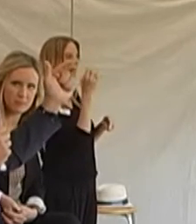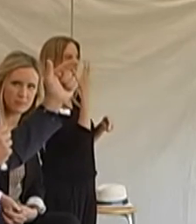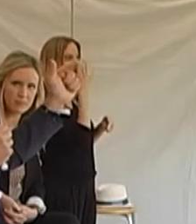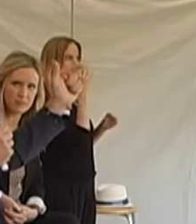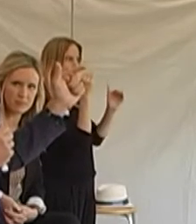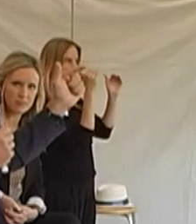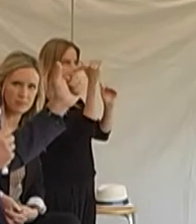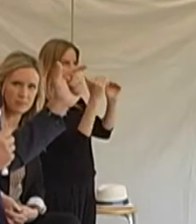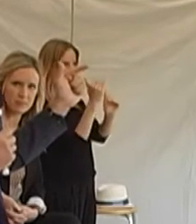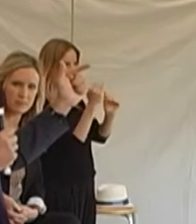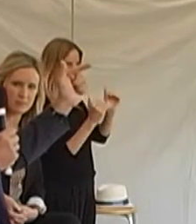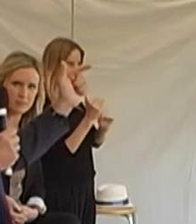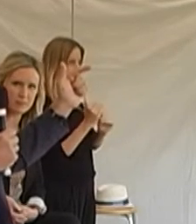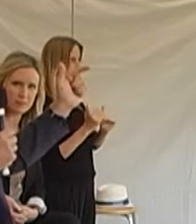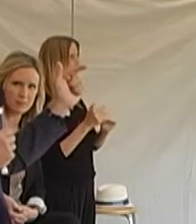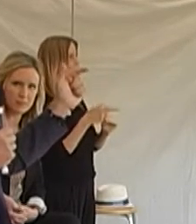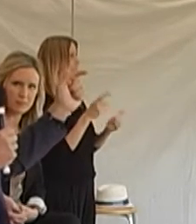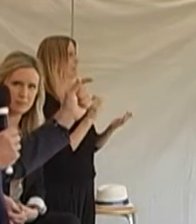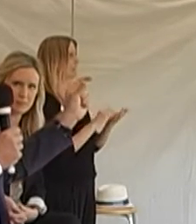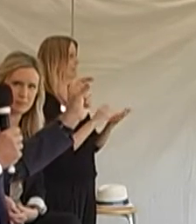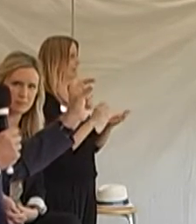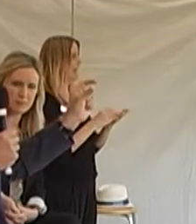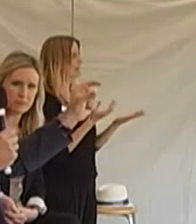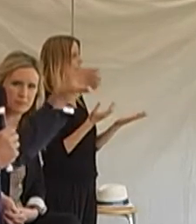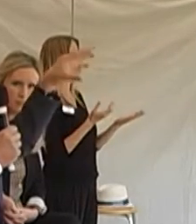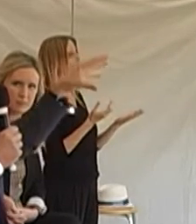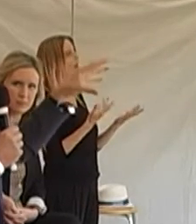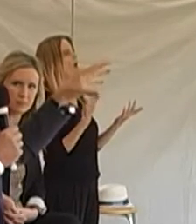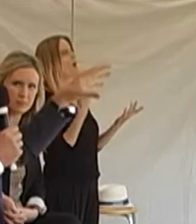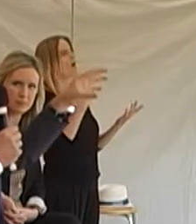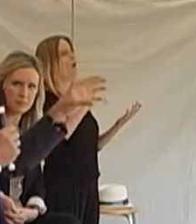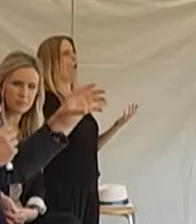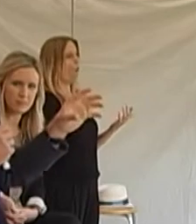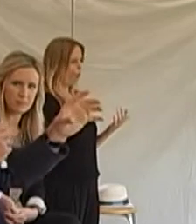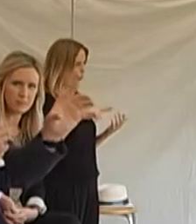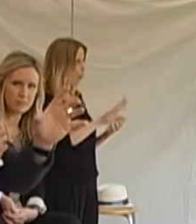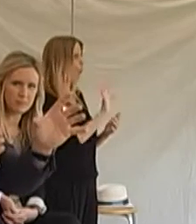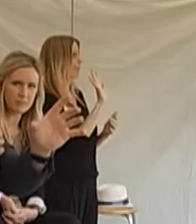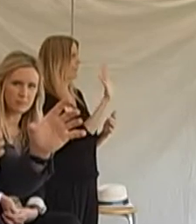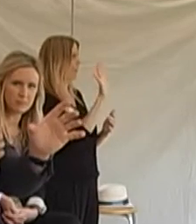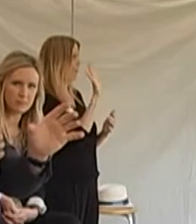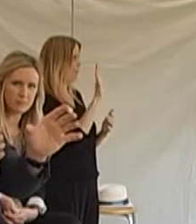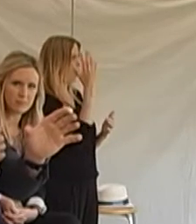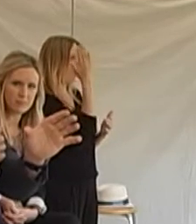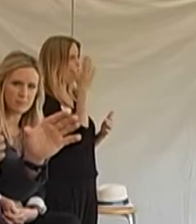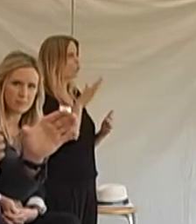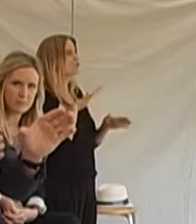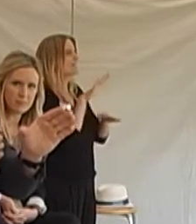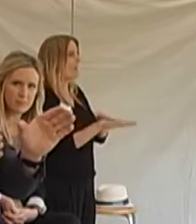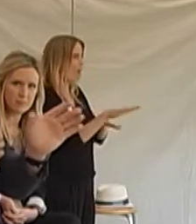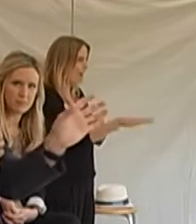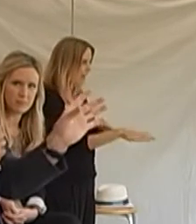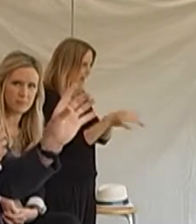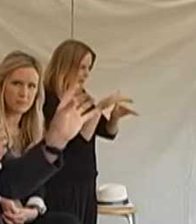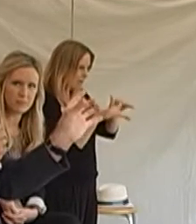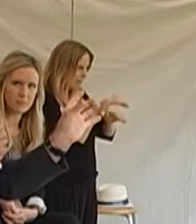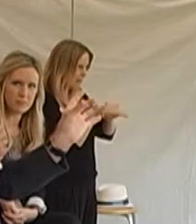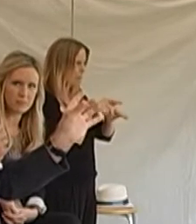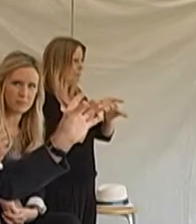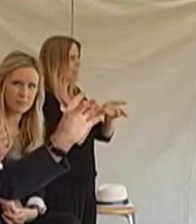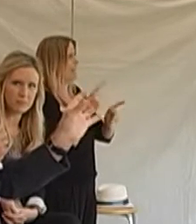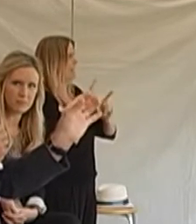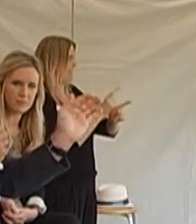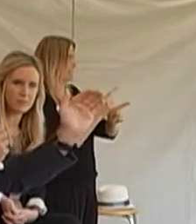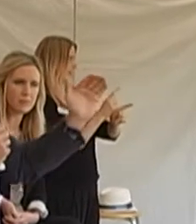have ecological footprints, which is one index, and then you have happiness. And those can't really be